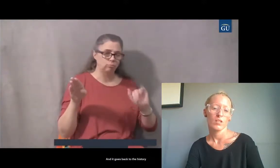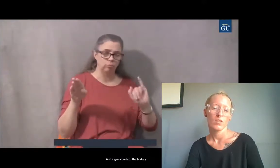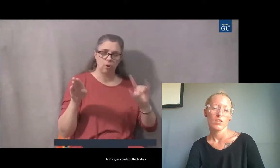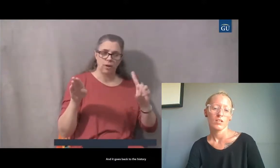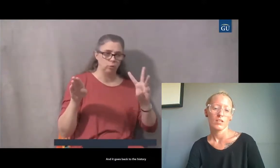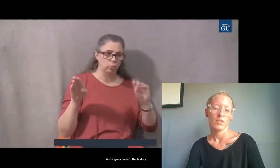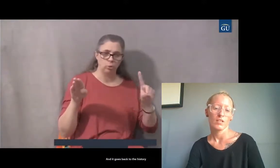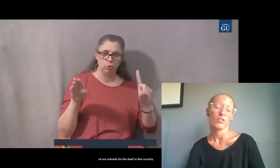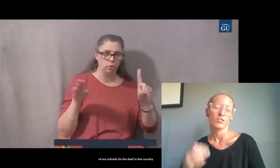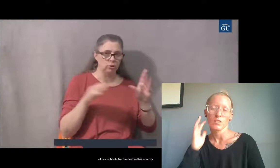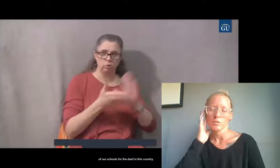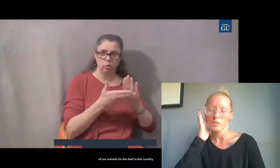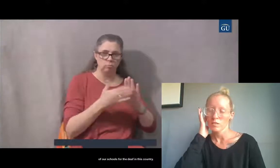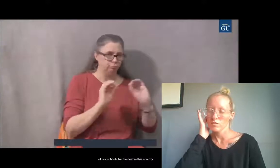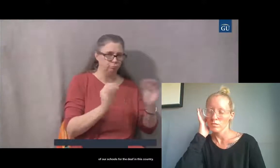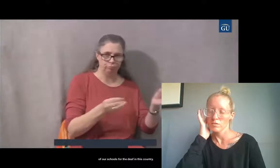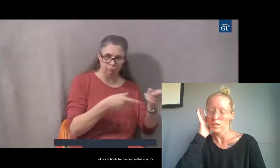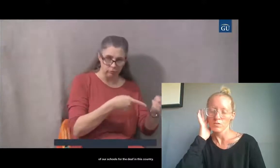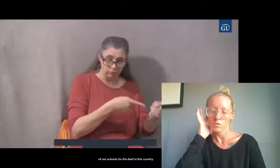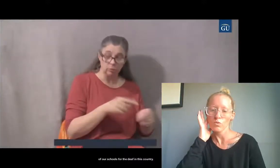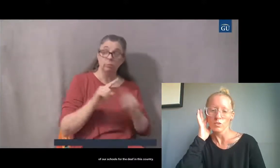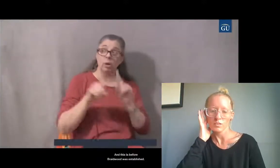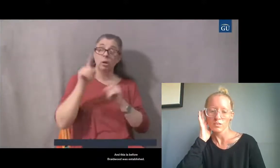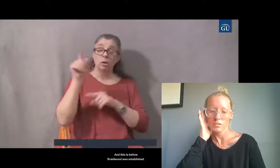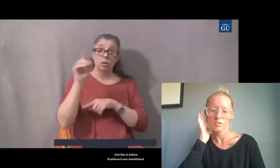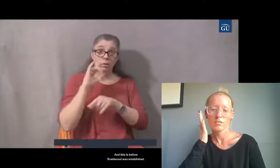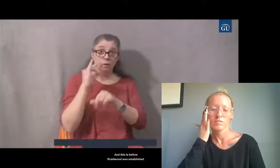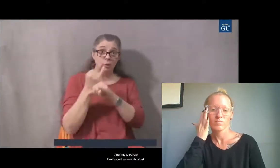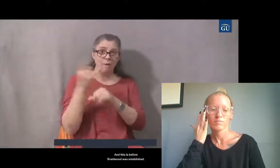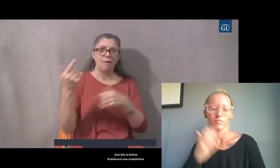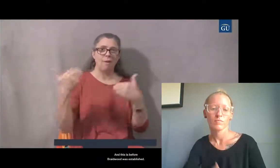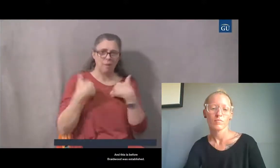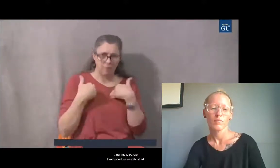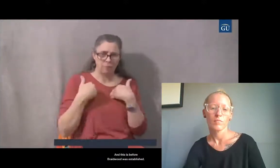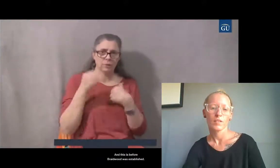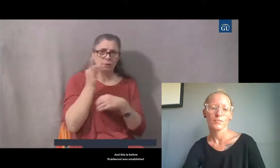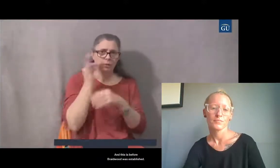people, or excuse me, deaf schools,